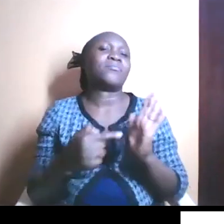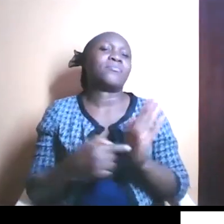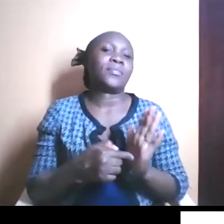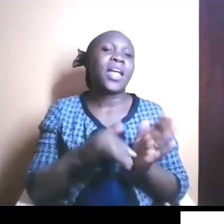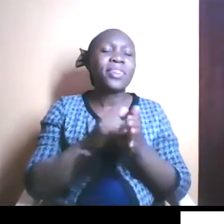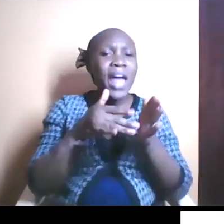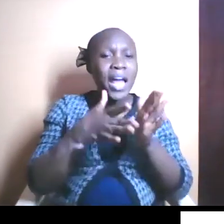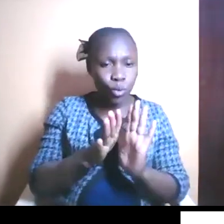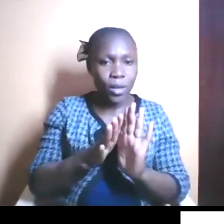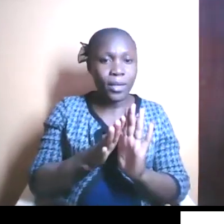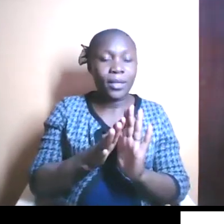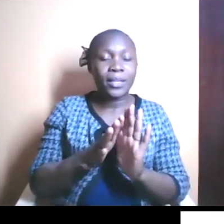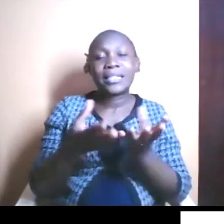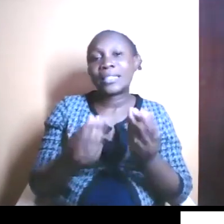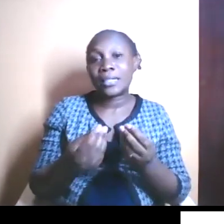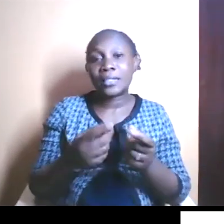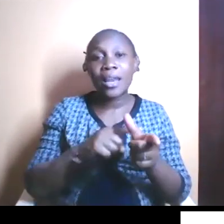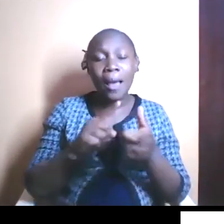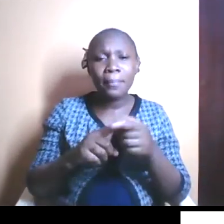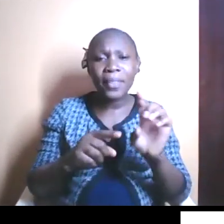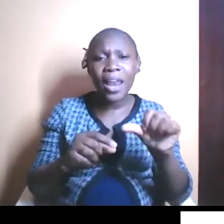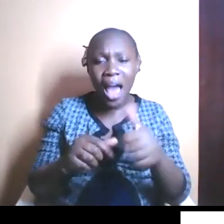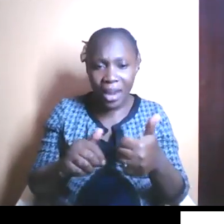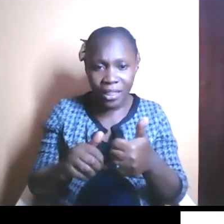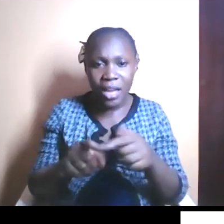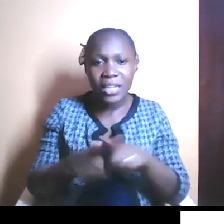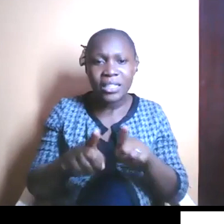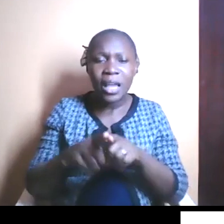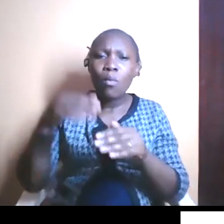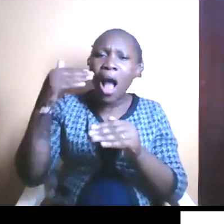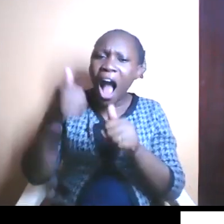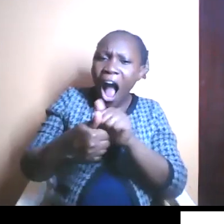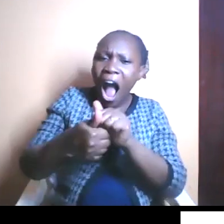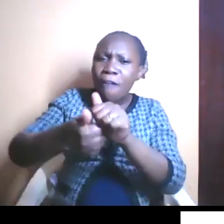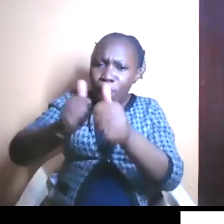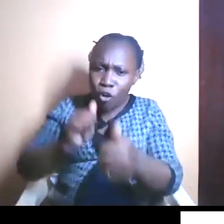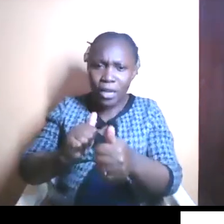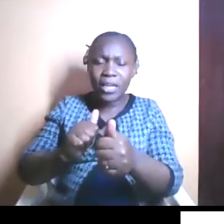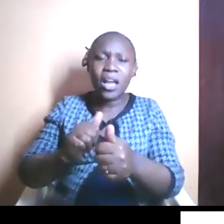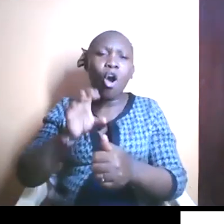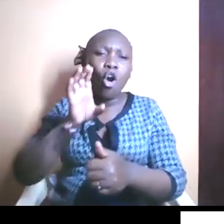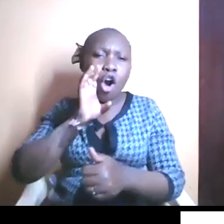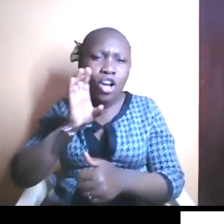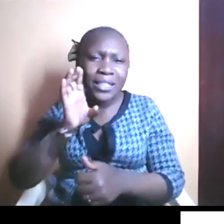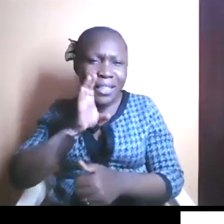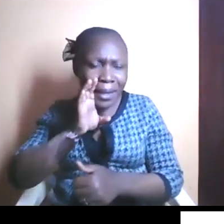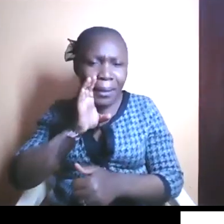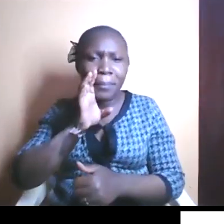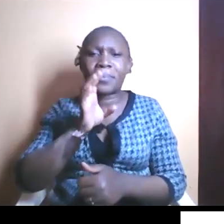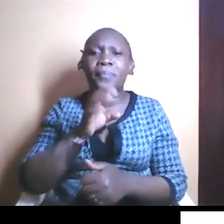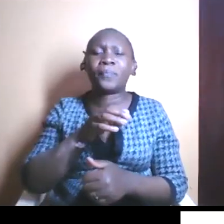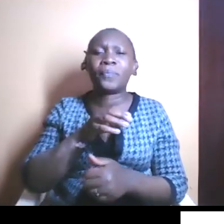Then decline the drama. This is tip number 4. Decline the drama. Avoid gossip. Bring empathy